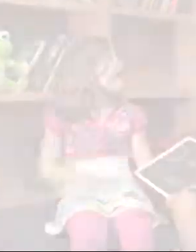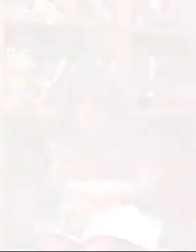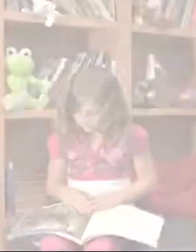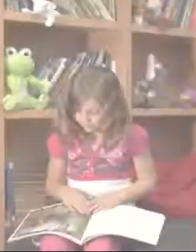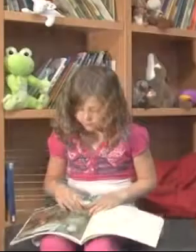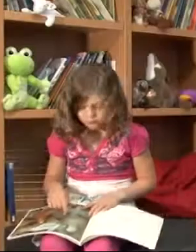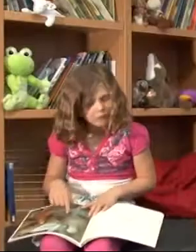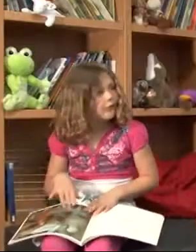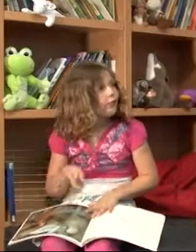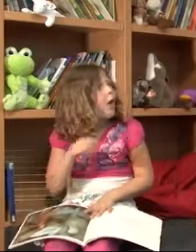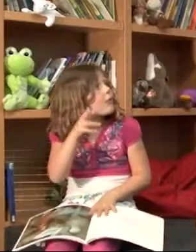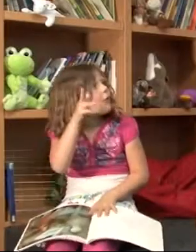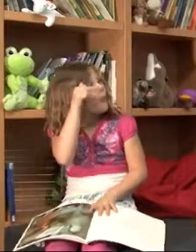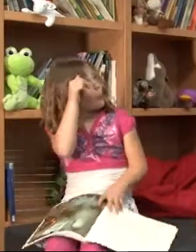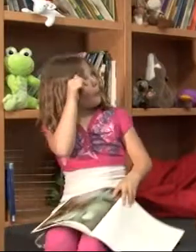making its way to the moon.